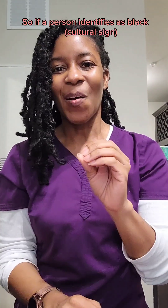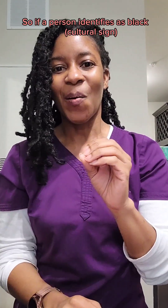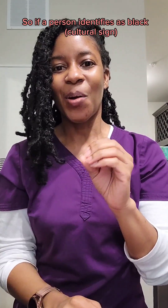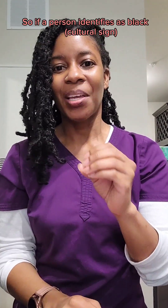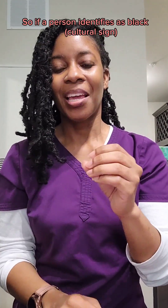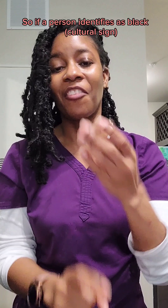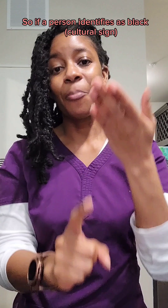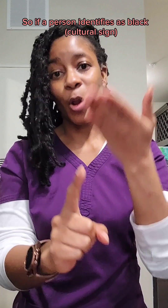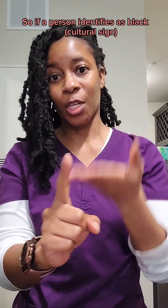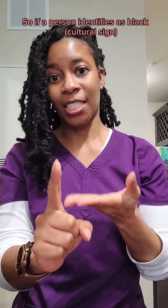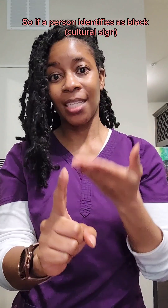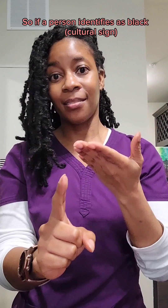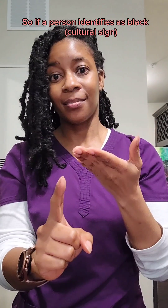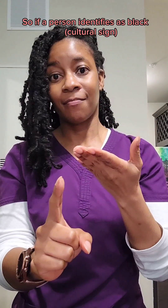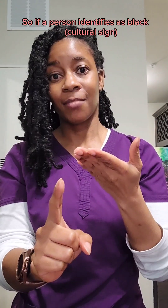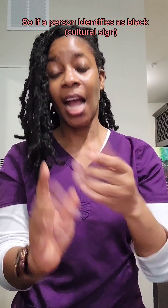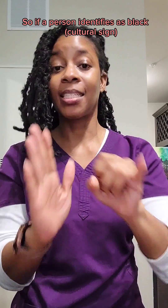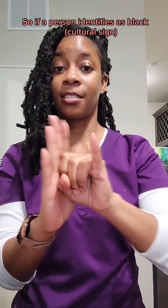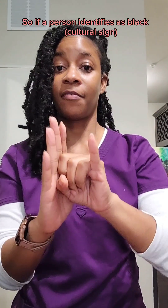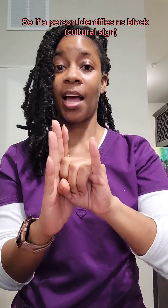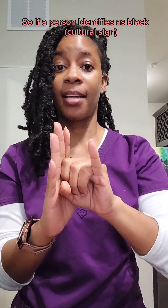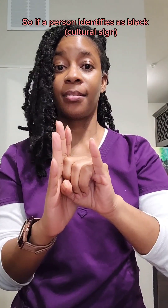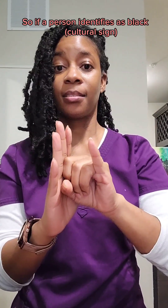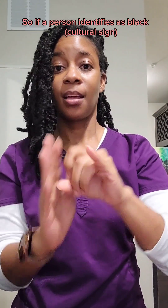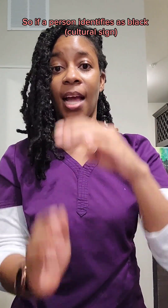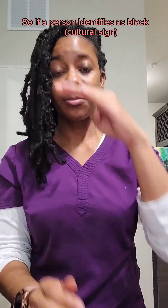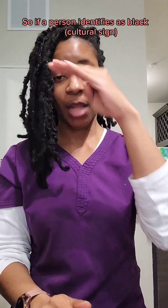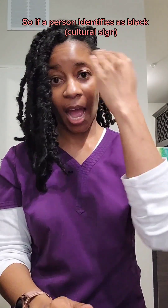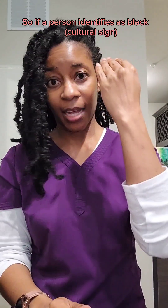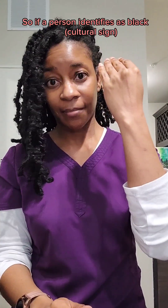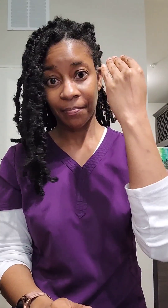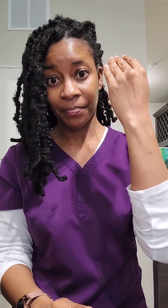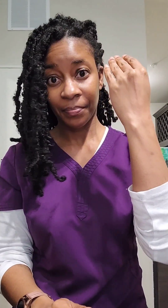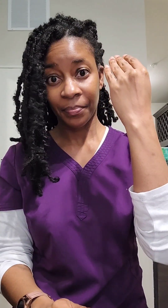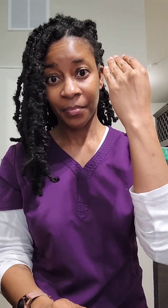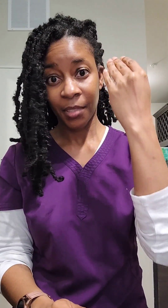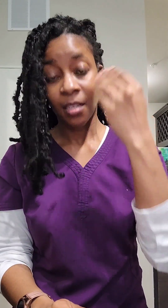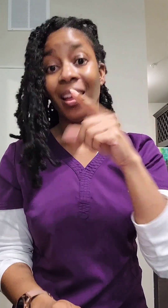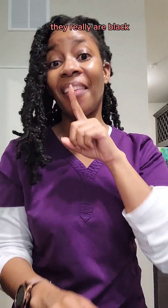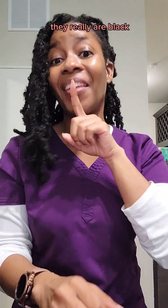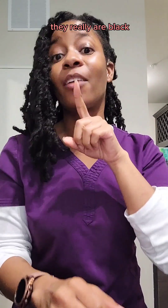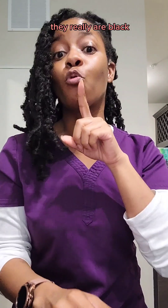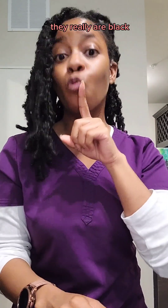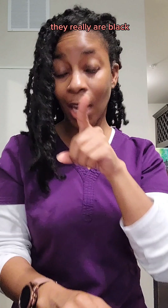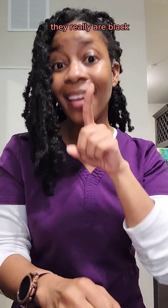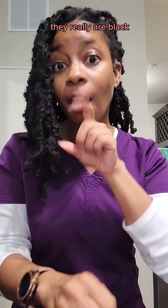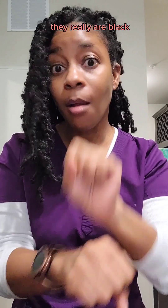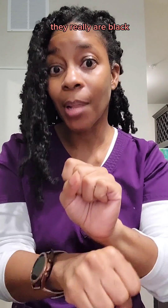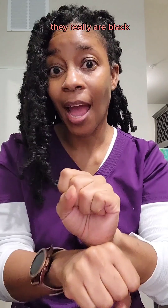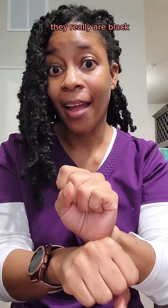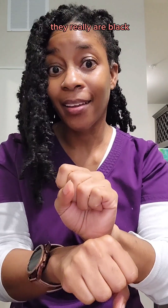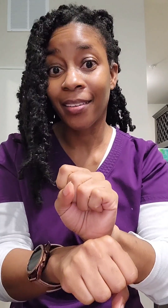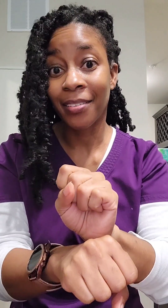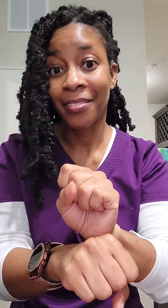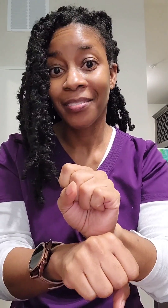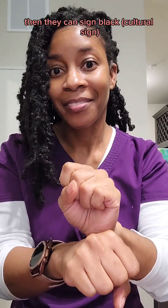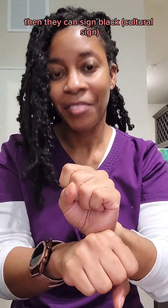So if a person identifies as black and they really are black, then they